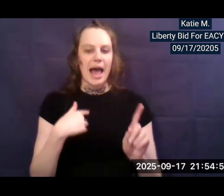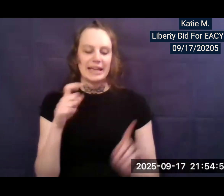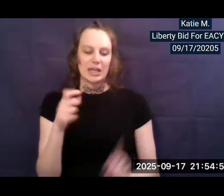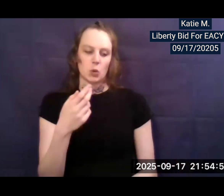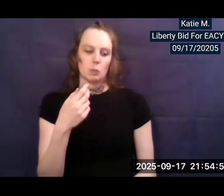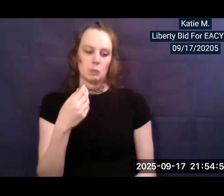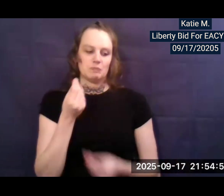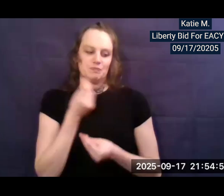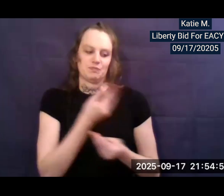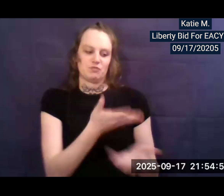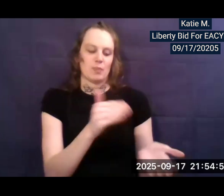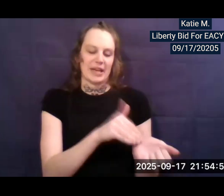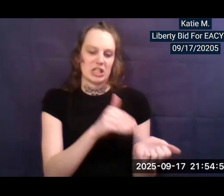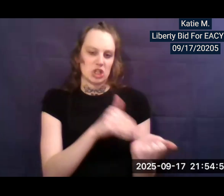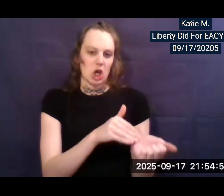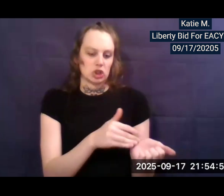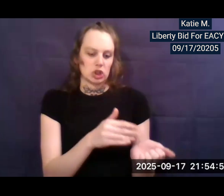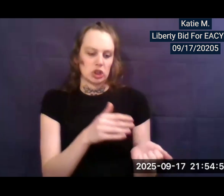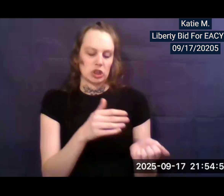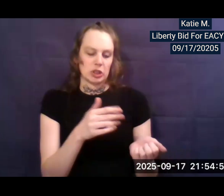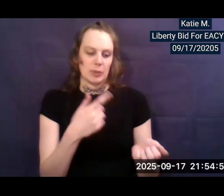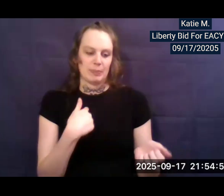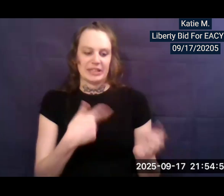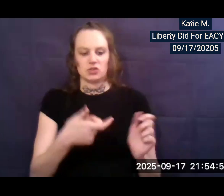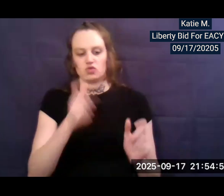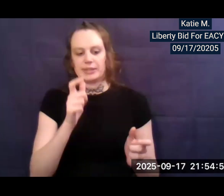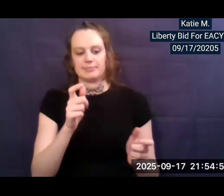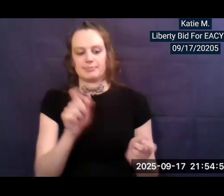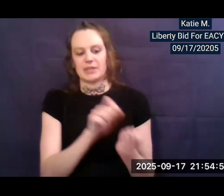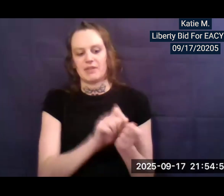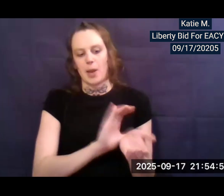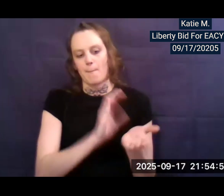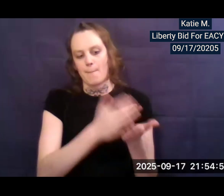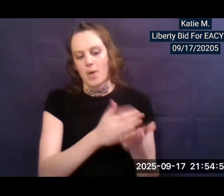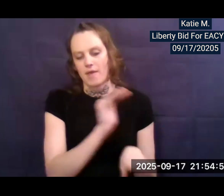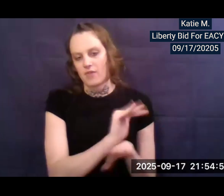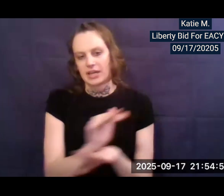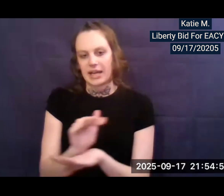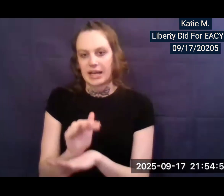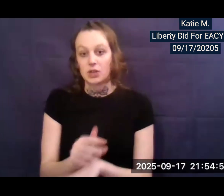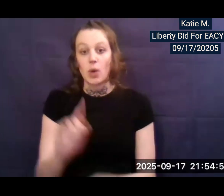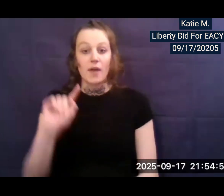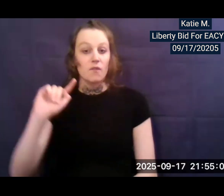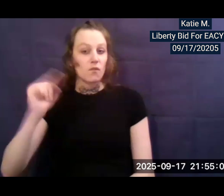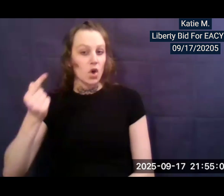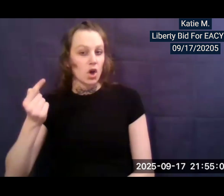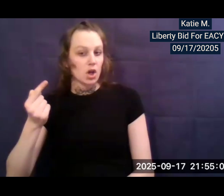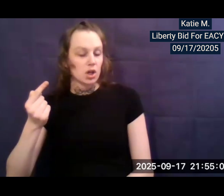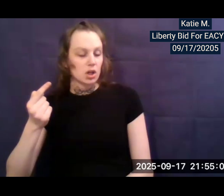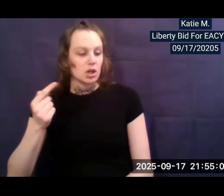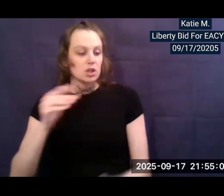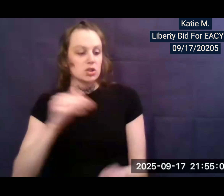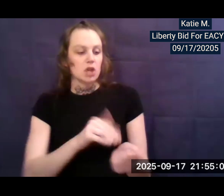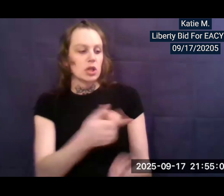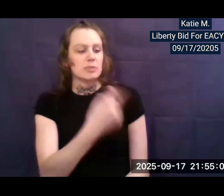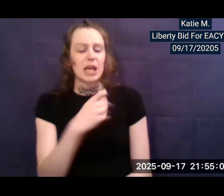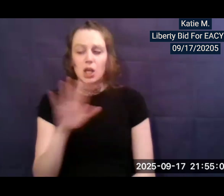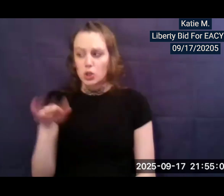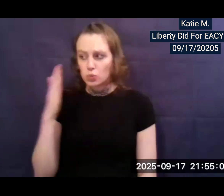I was drinking like a night. At first they were like asking me like, "Do you have an idea of like what it could be?" And